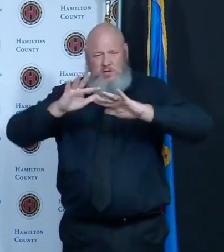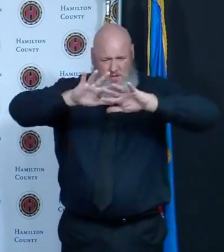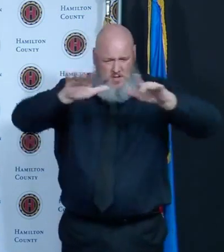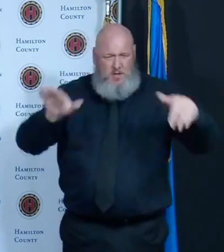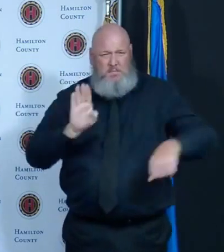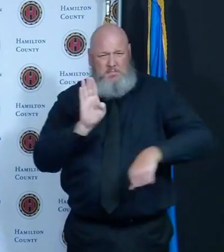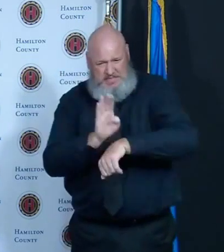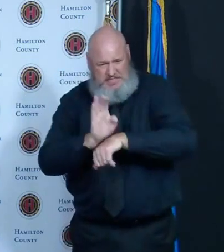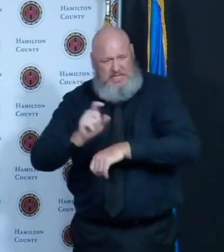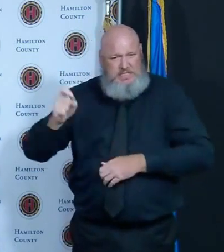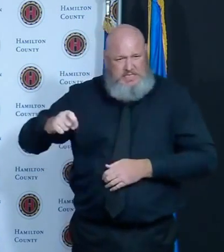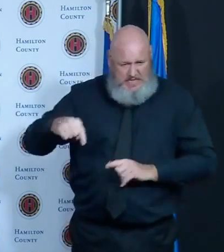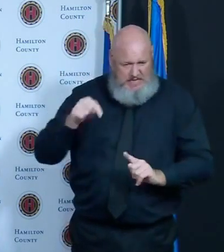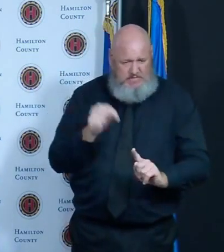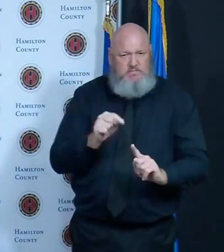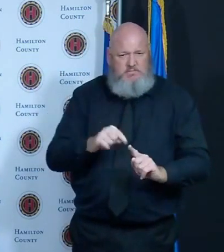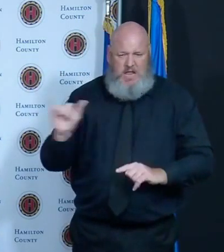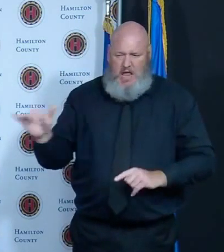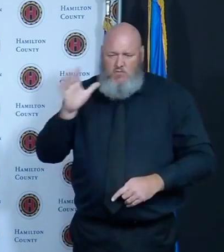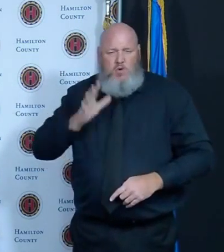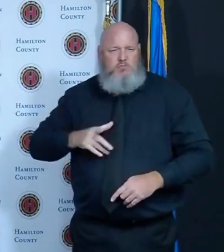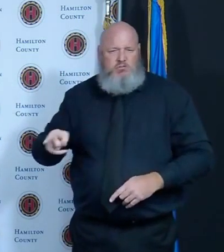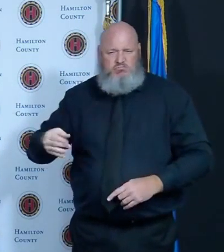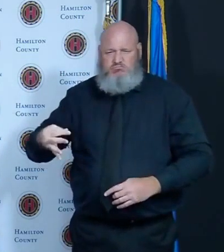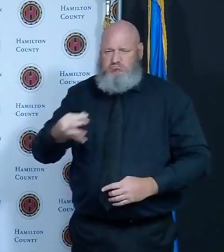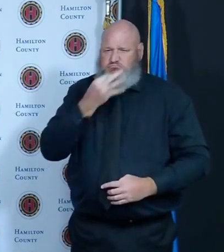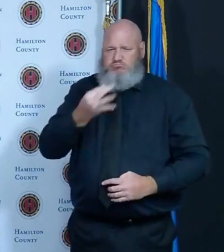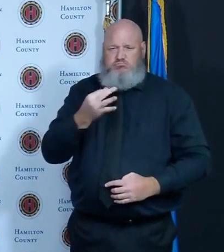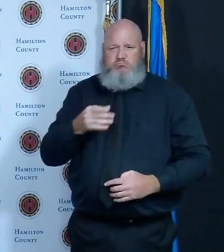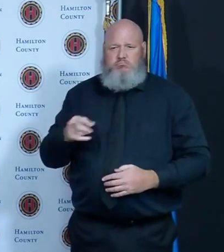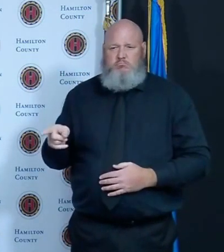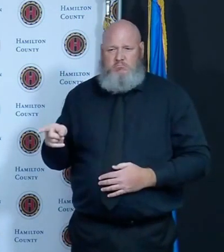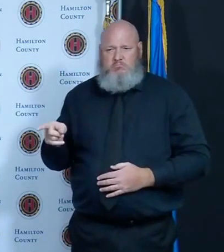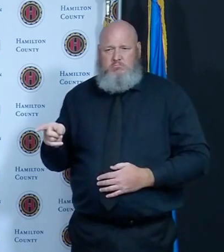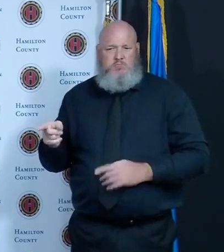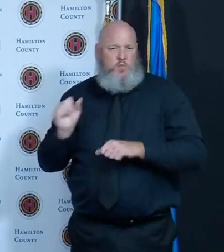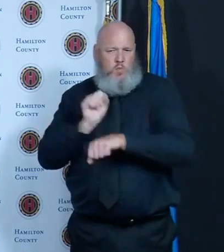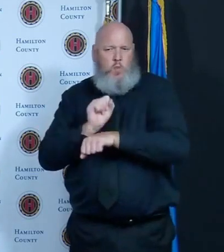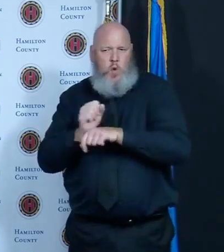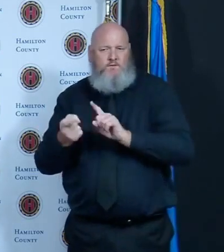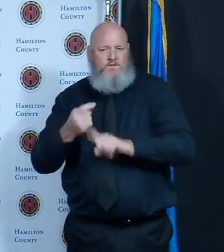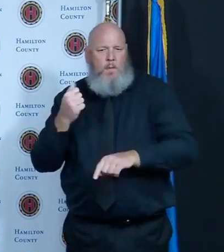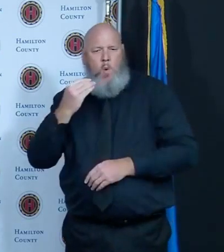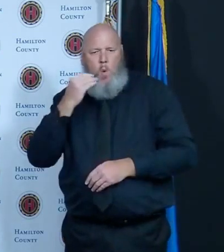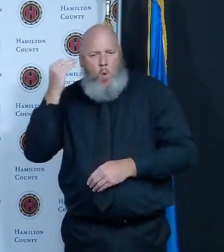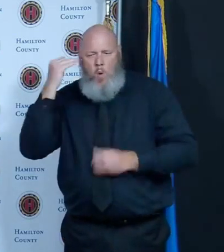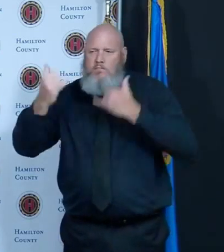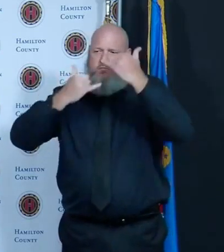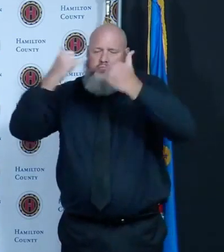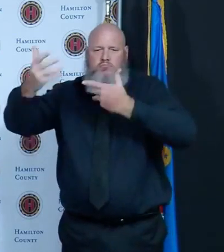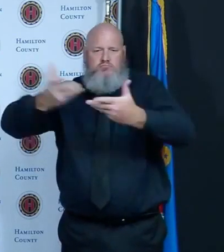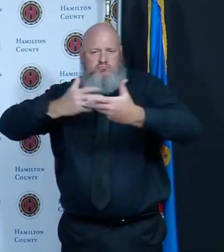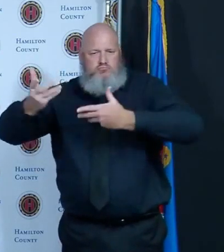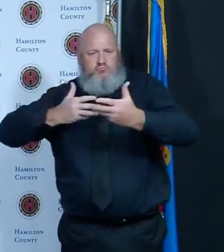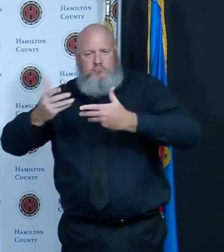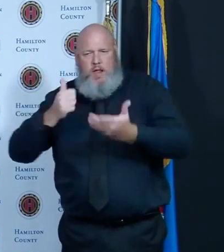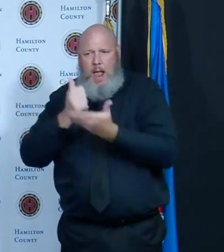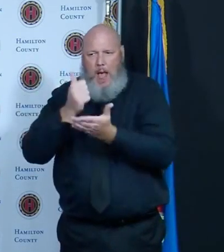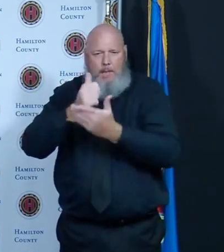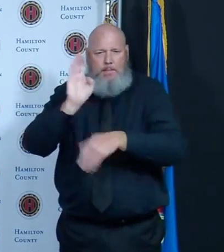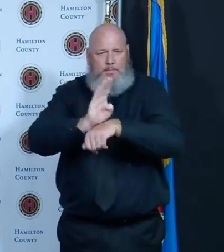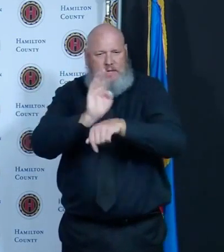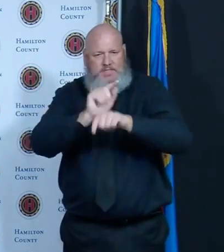business and nonprofit community, including 8451, the Free Store Food Bank, Greater